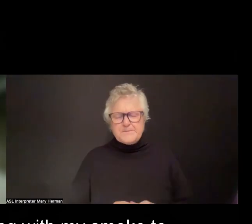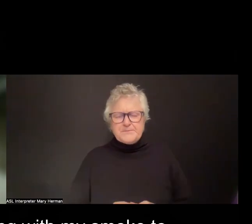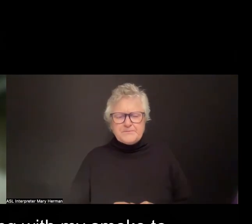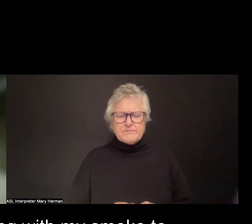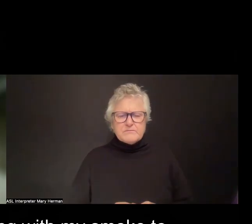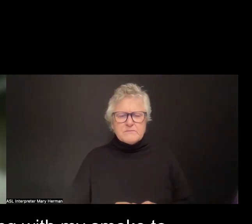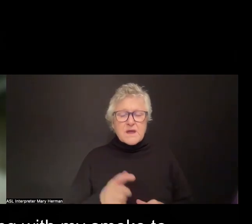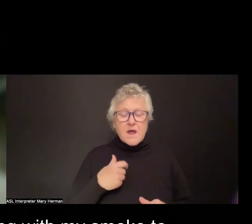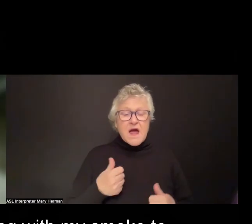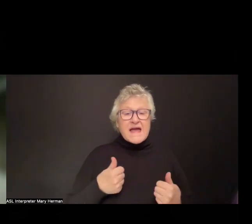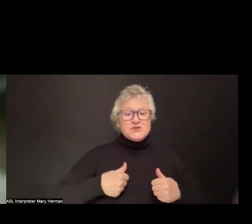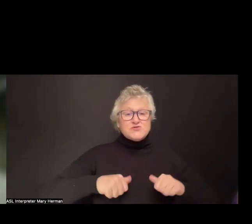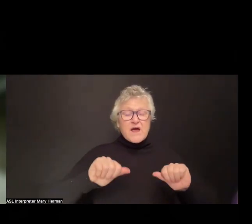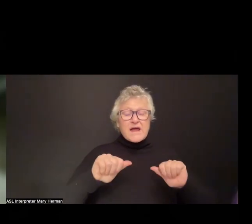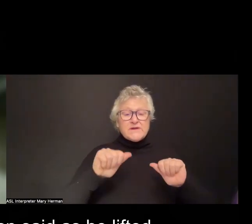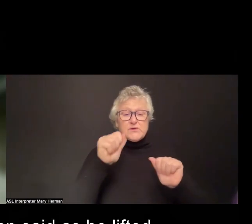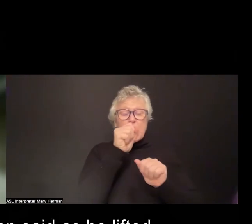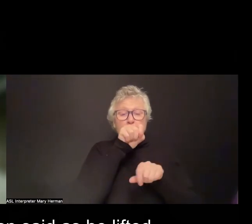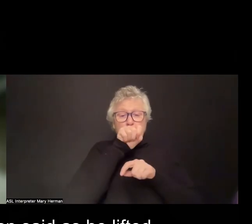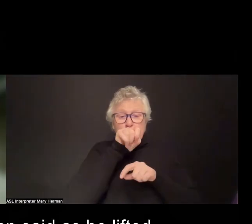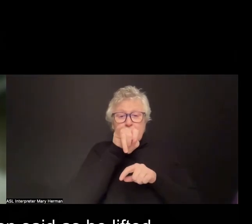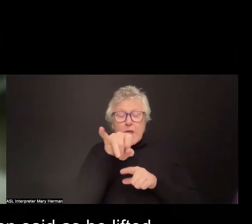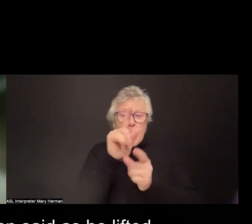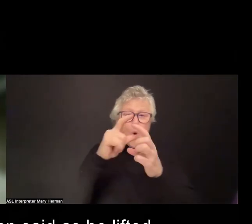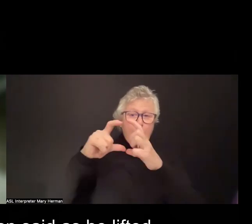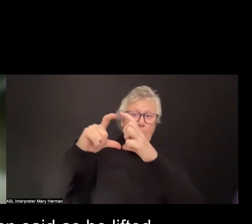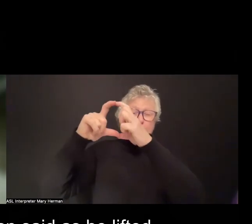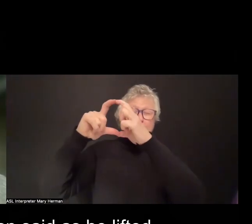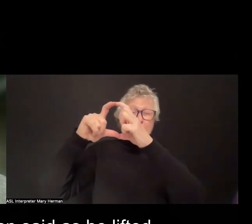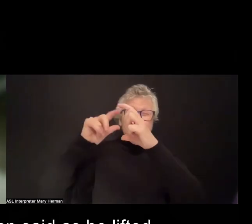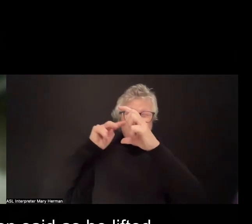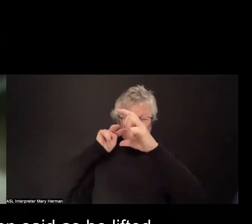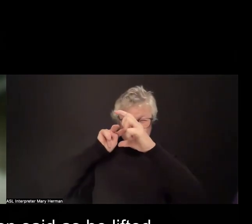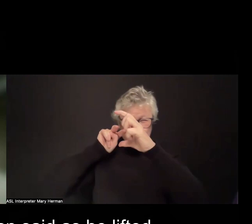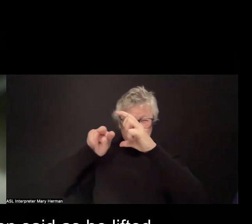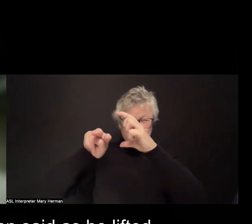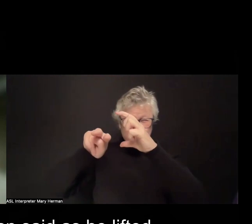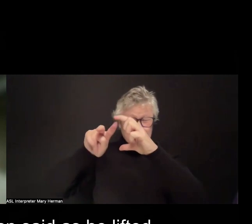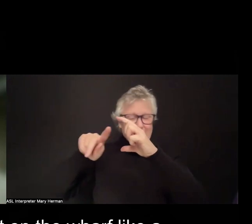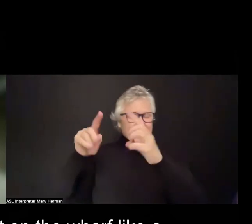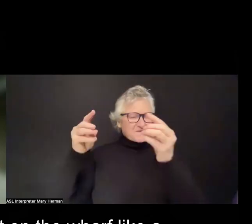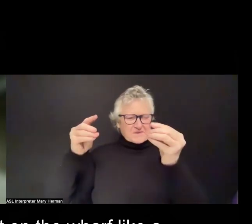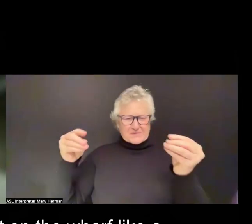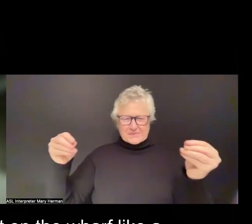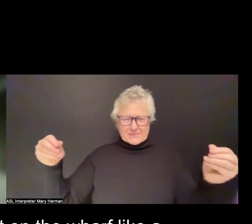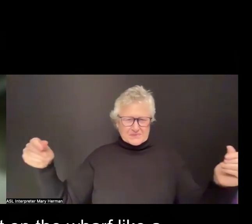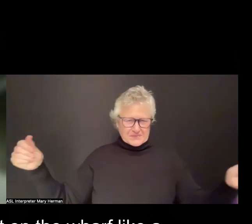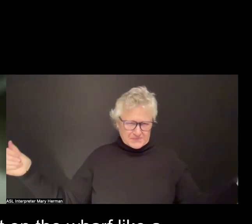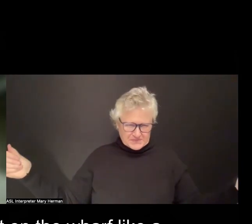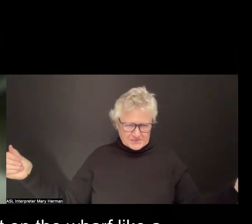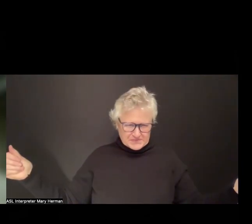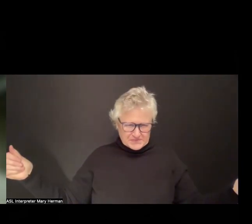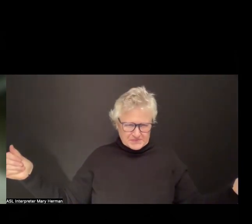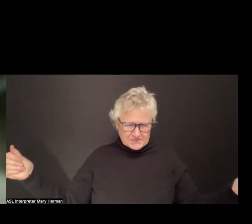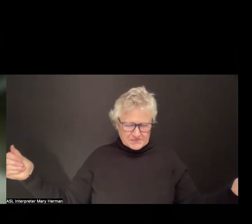watch them through, but it came out a cloud. And, the Jamaican said as he lifted himself out of the rowboat, landing on his hands and feet on the wharf like